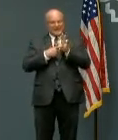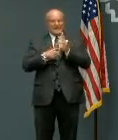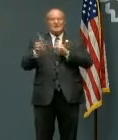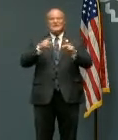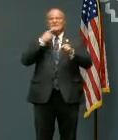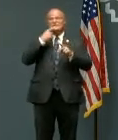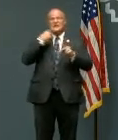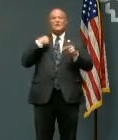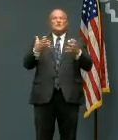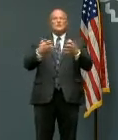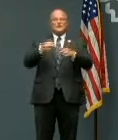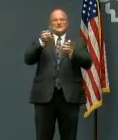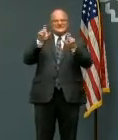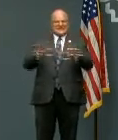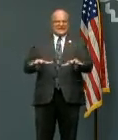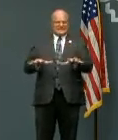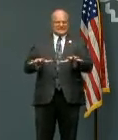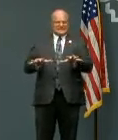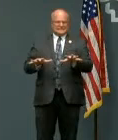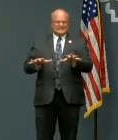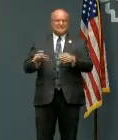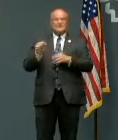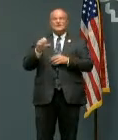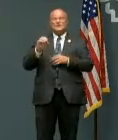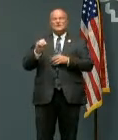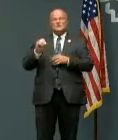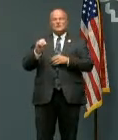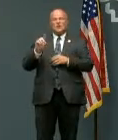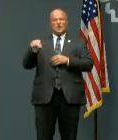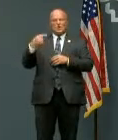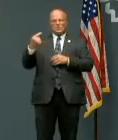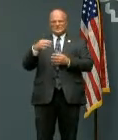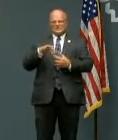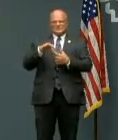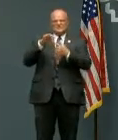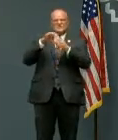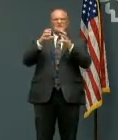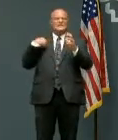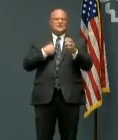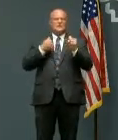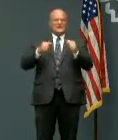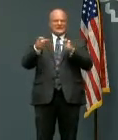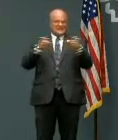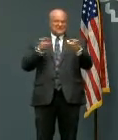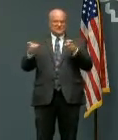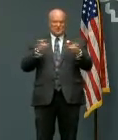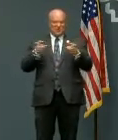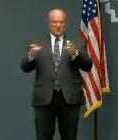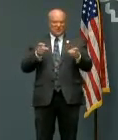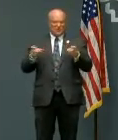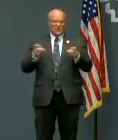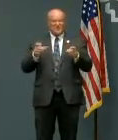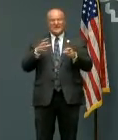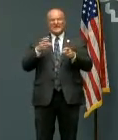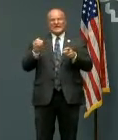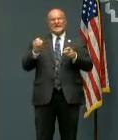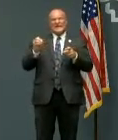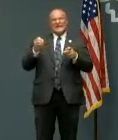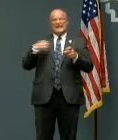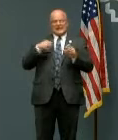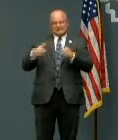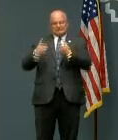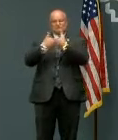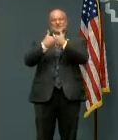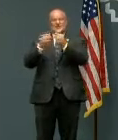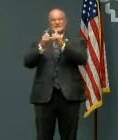people saying we want to go get a test. And so there's only a certain amount that we can control. And I've